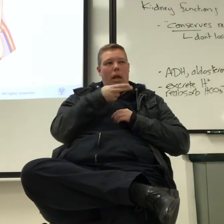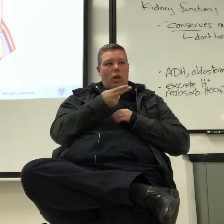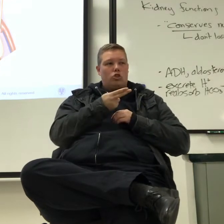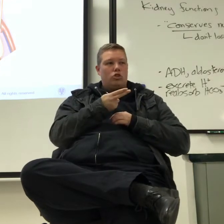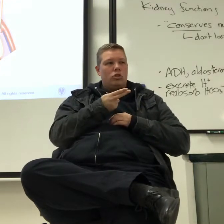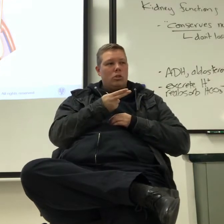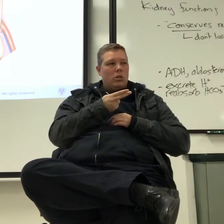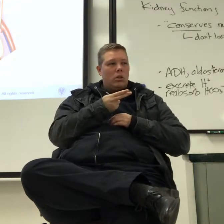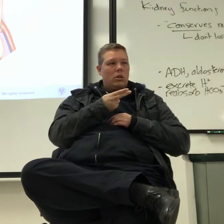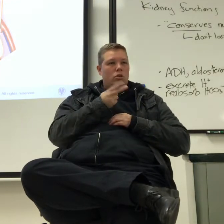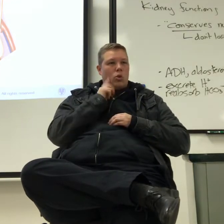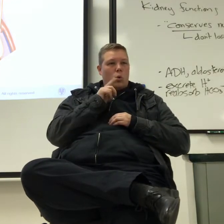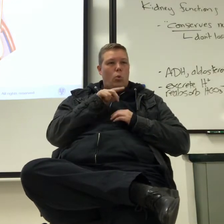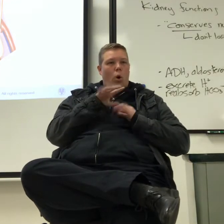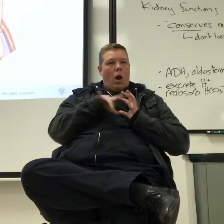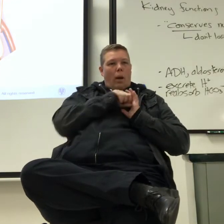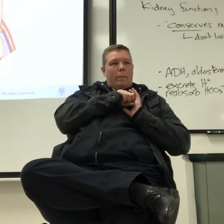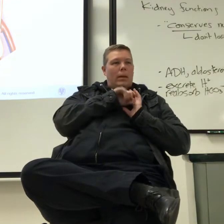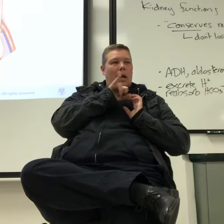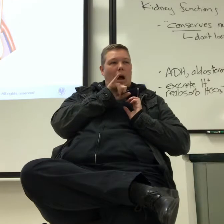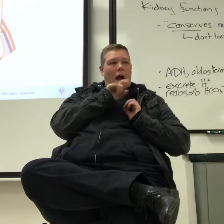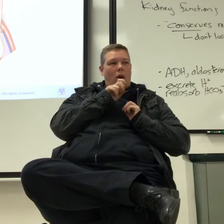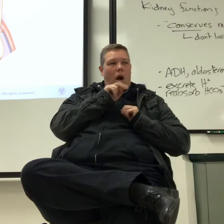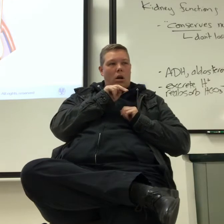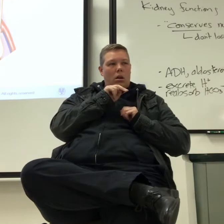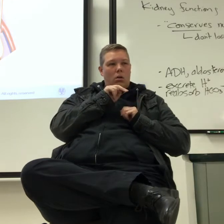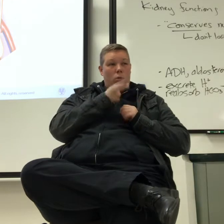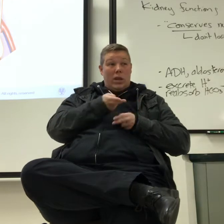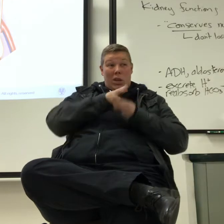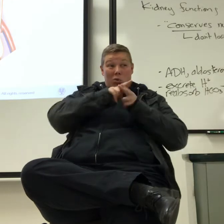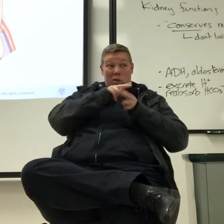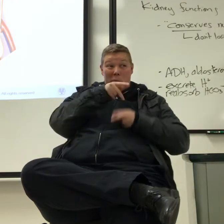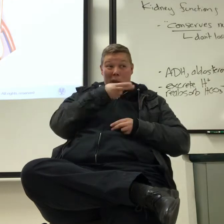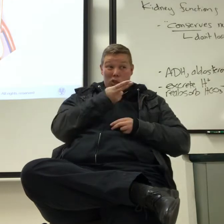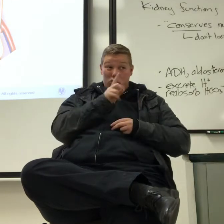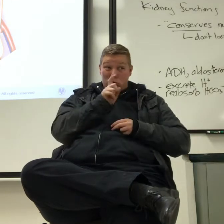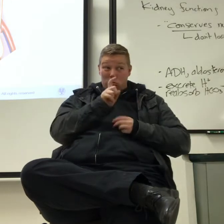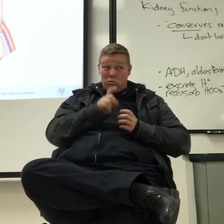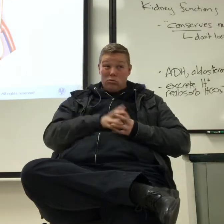the base. Wouldn't that increase the pH?